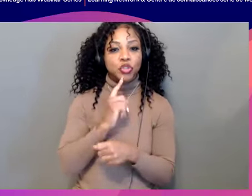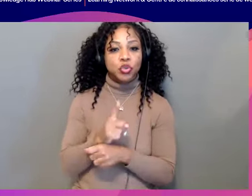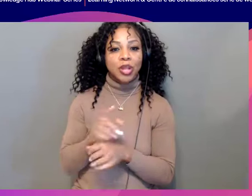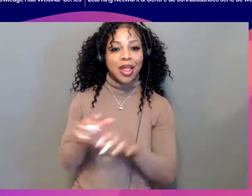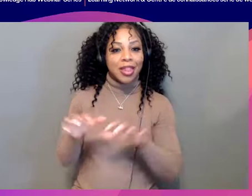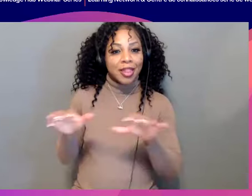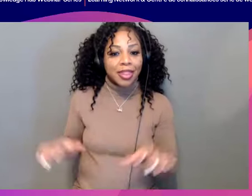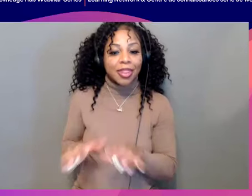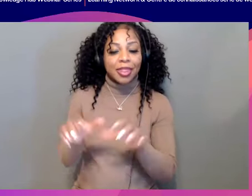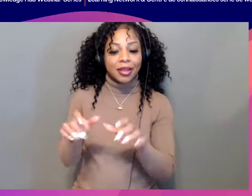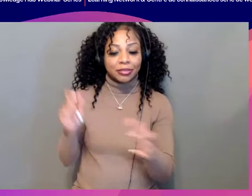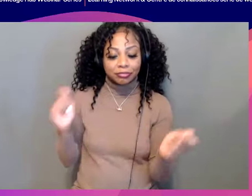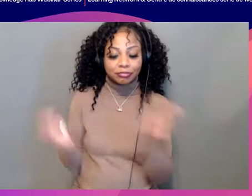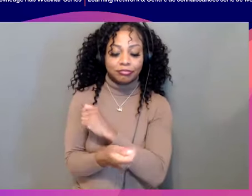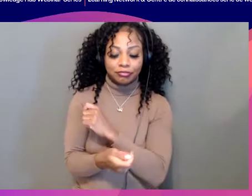tangible, lasting change.